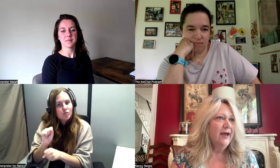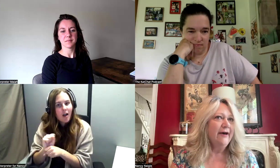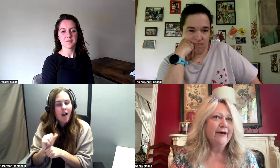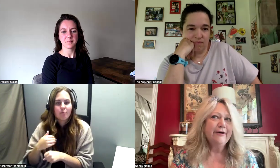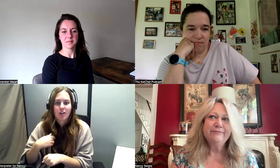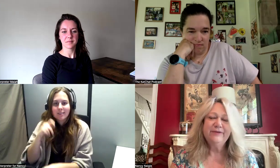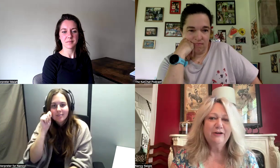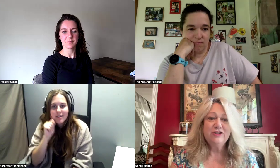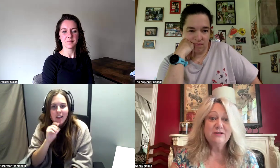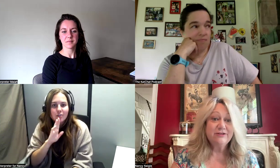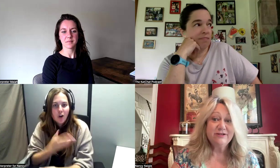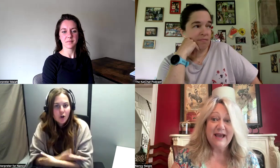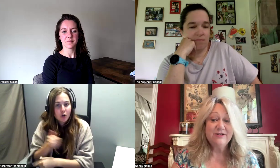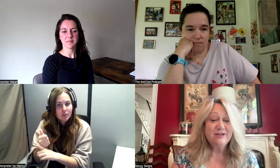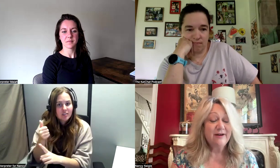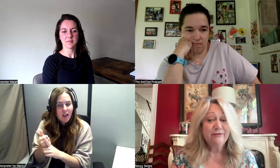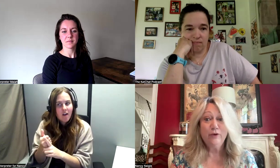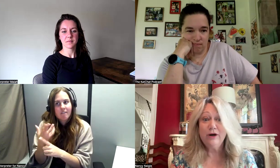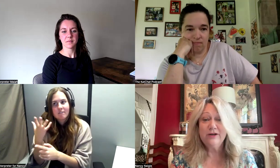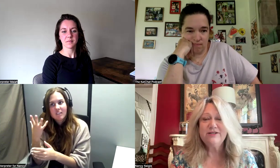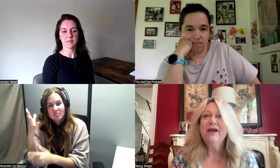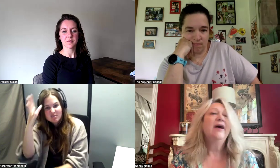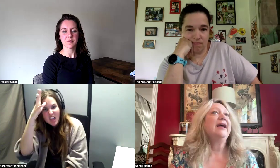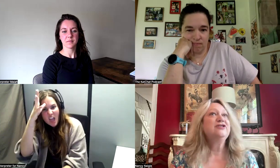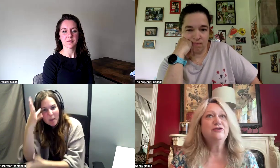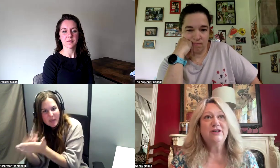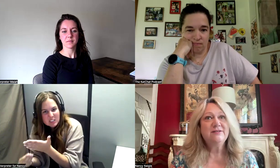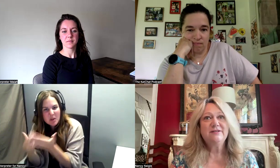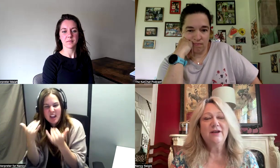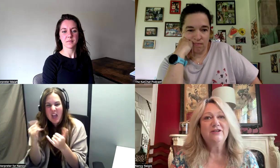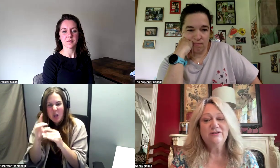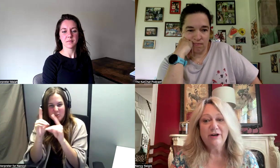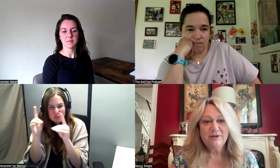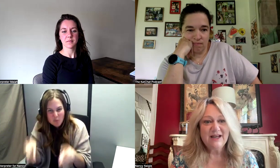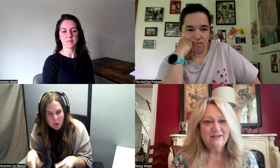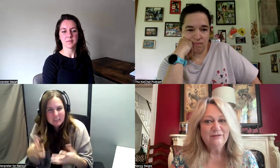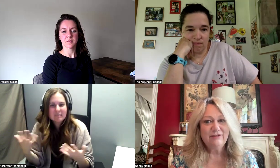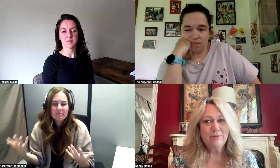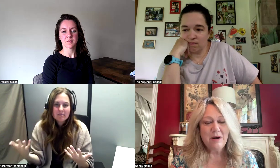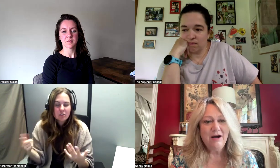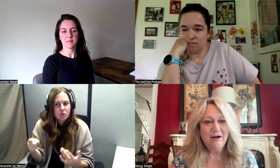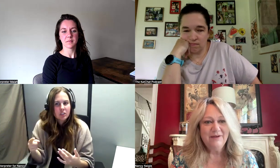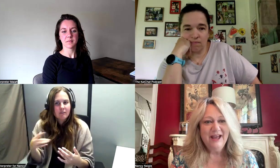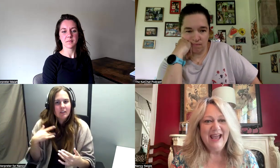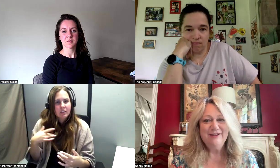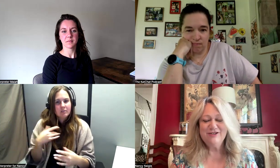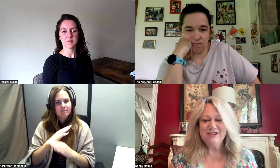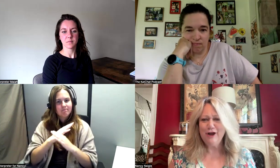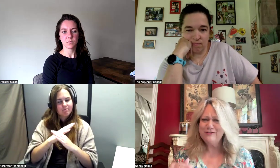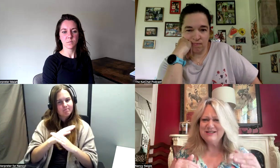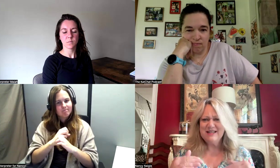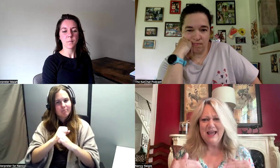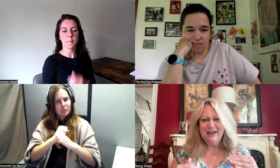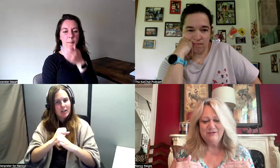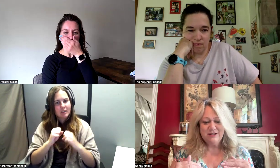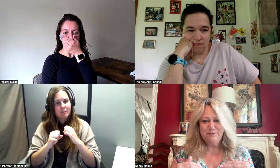daughter. She's lost her dad, she's had a divorce. And so she's very protective of her mom. And